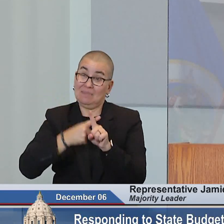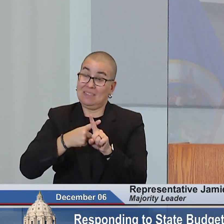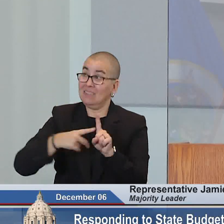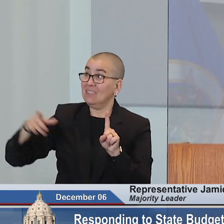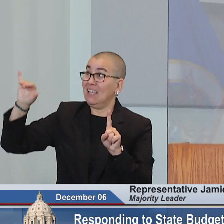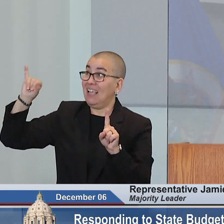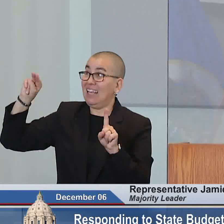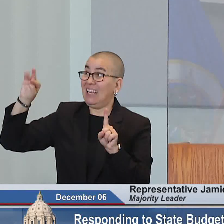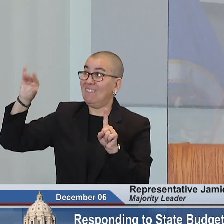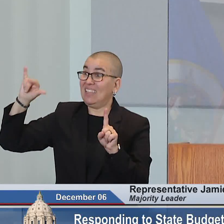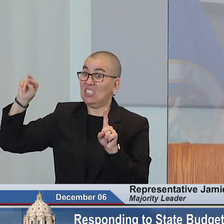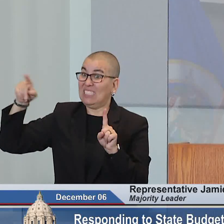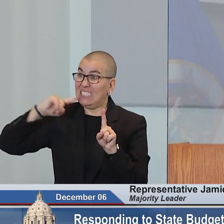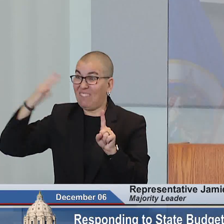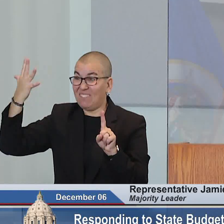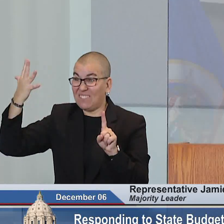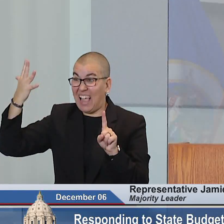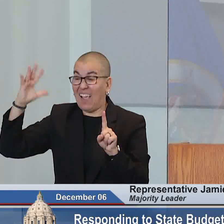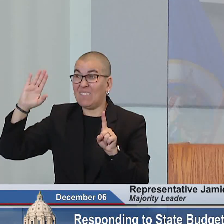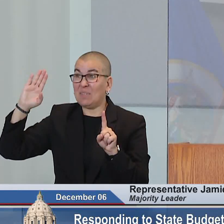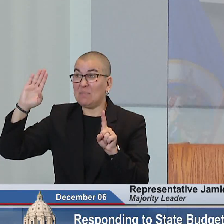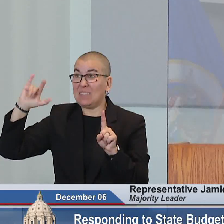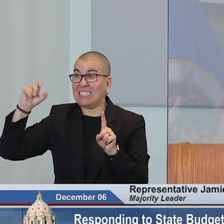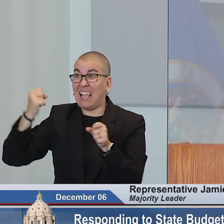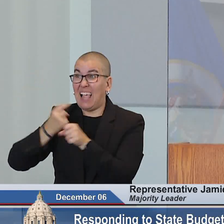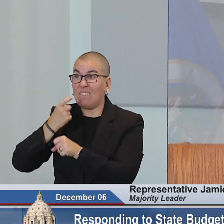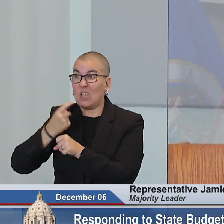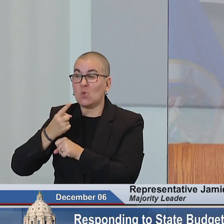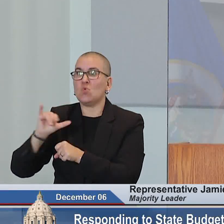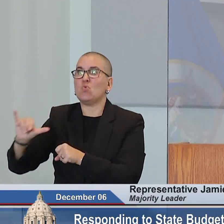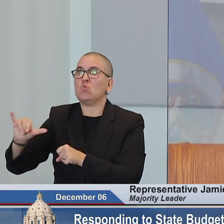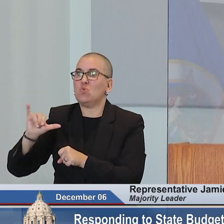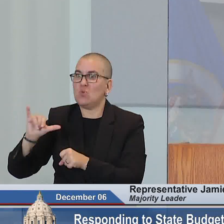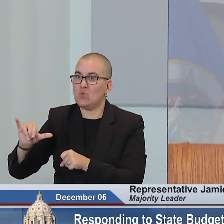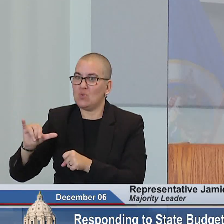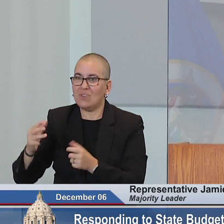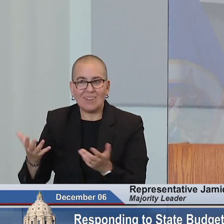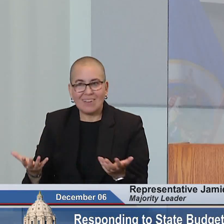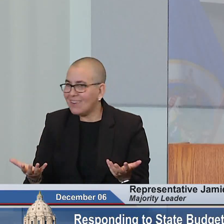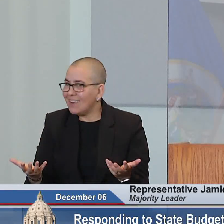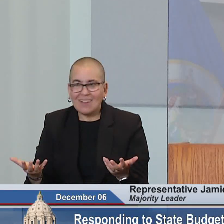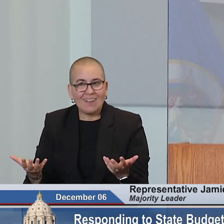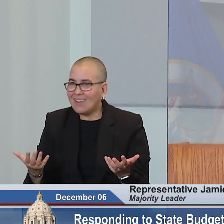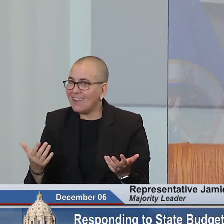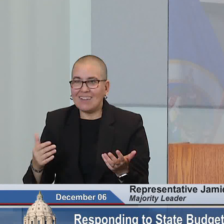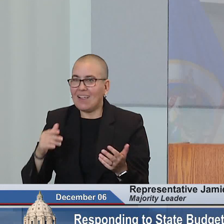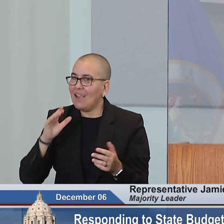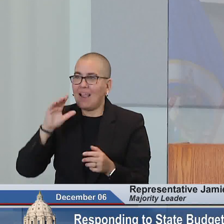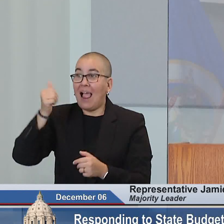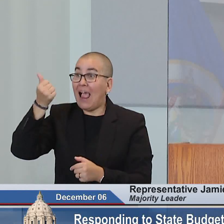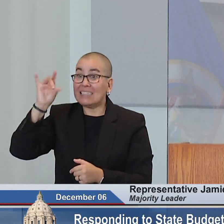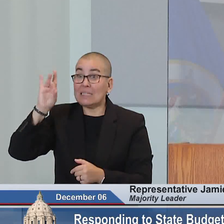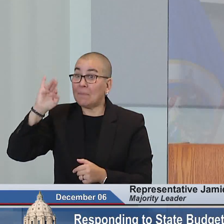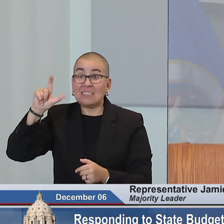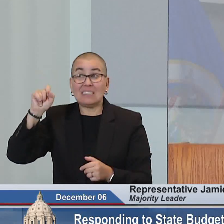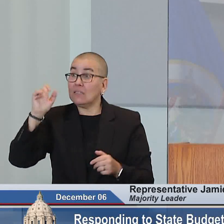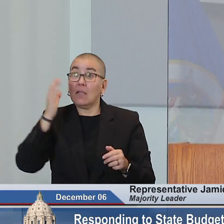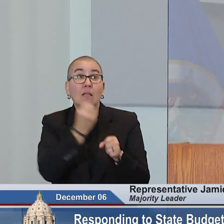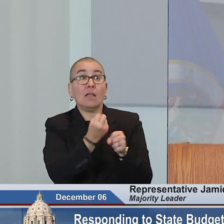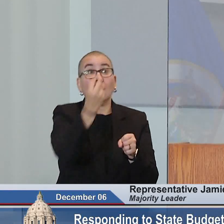that some might, it might appear from a number like $18 billion on an ongoing basis. And $5 billion a year when you're thinking about all the needs we face,